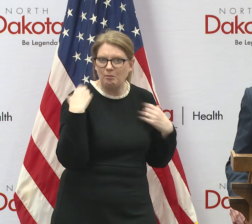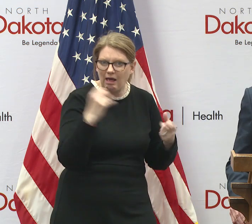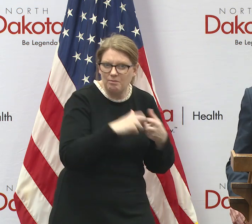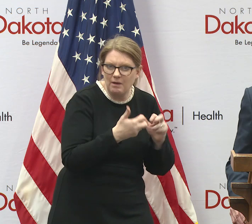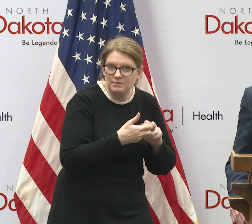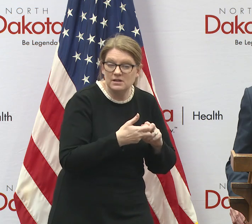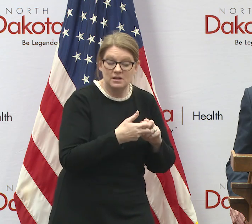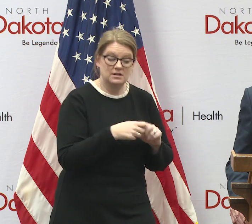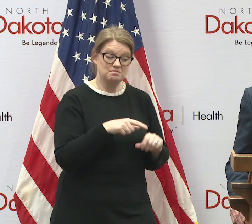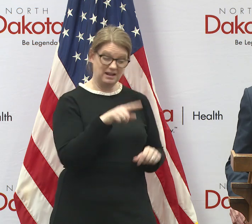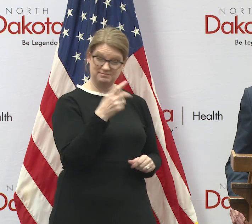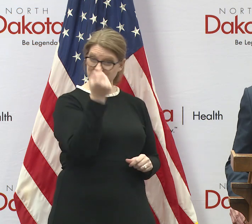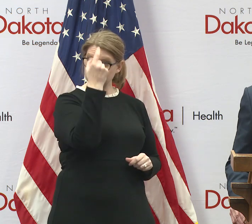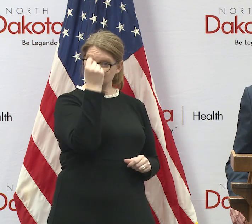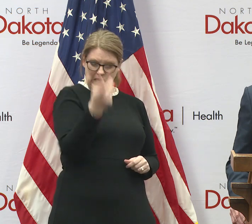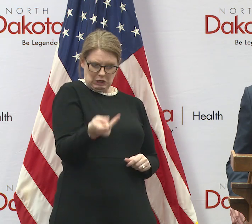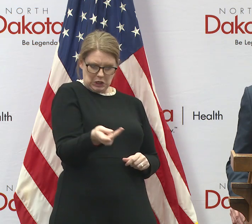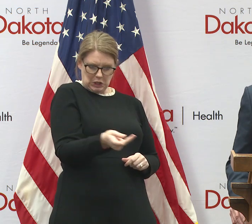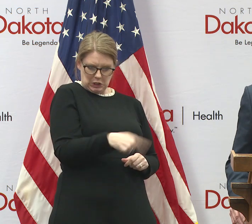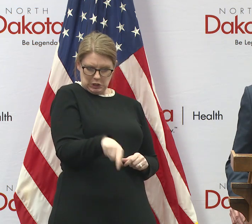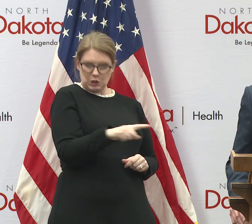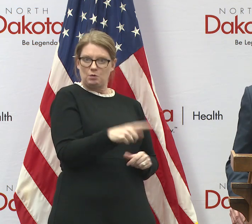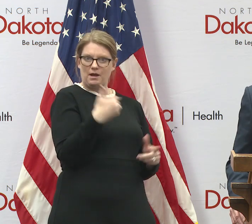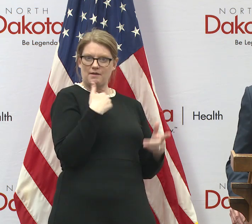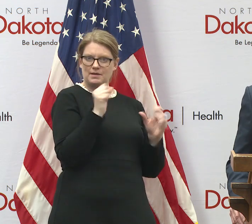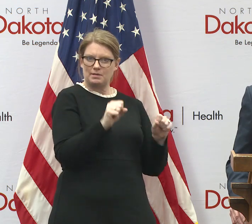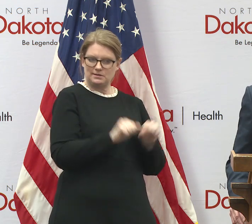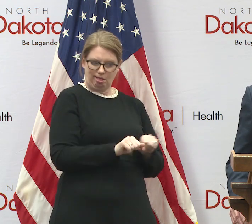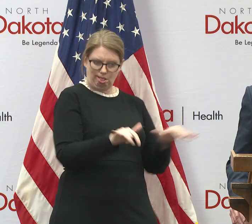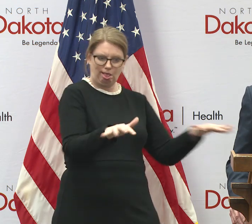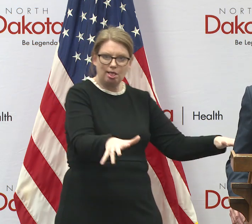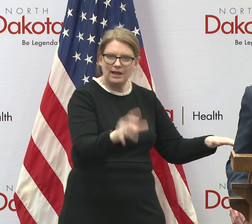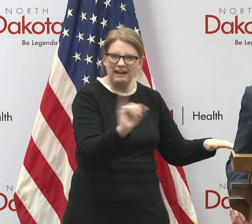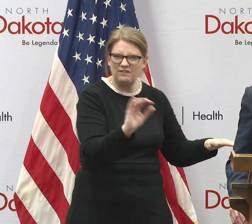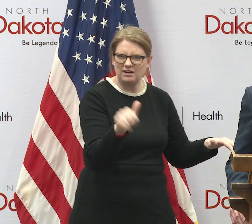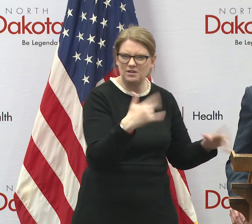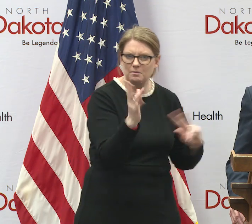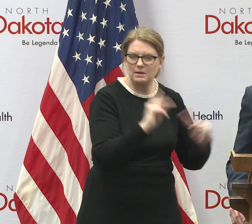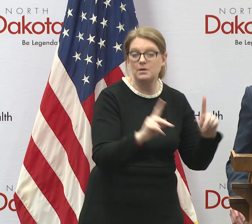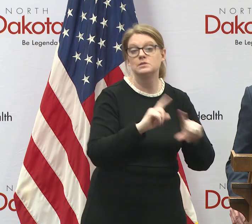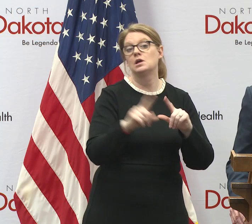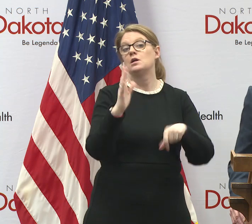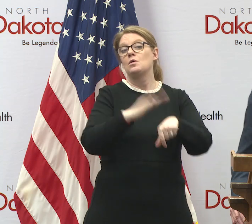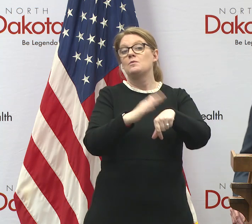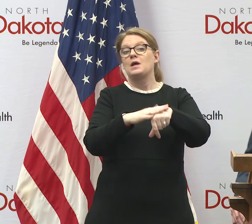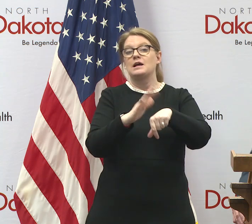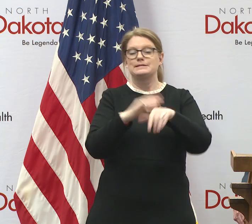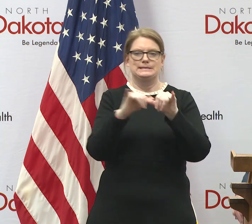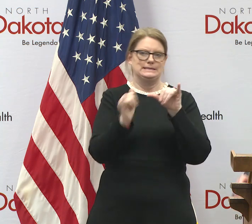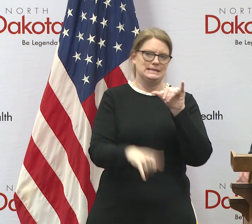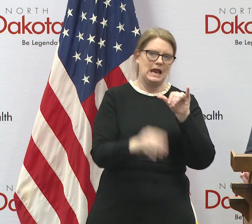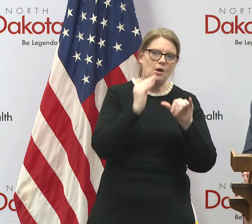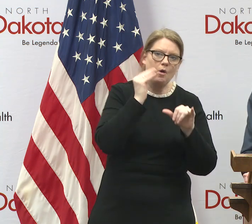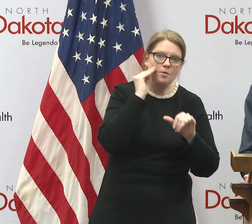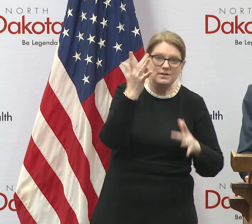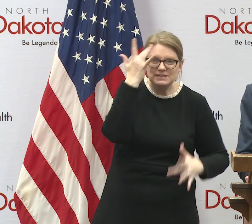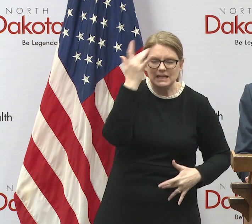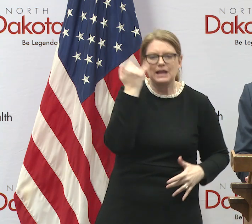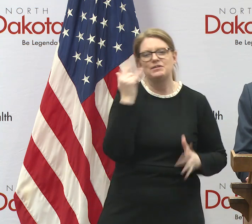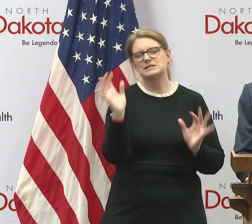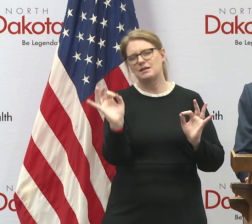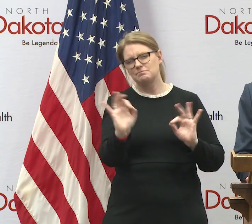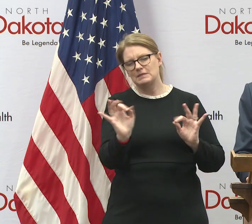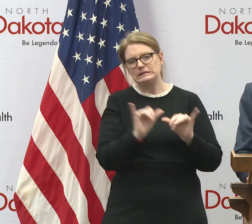to infect lots of other folks, which again, we want to remind people again, the basics here: stay home if you're sick, even if it's